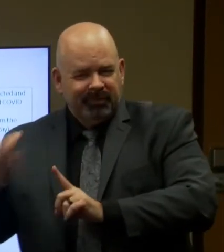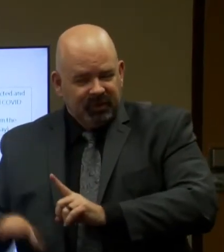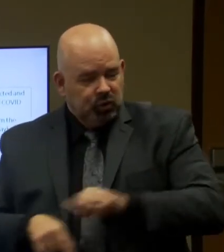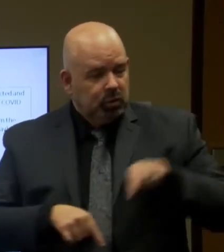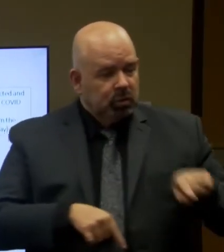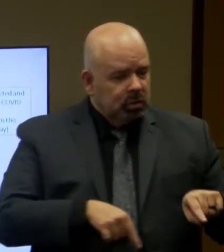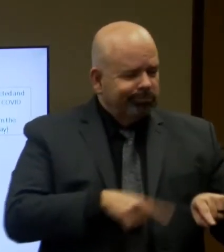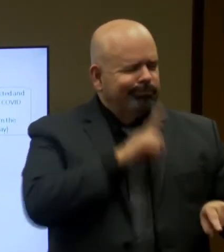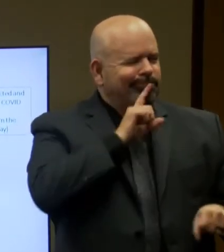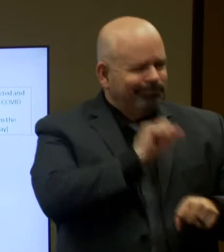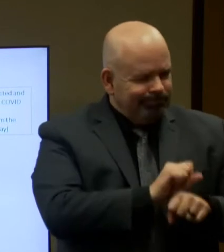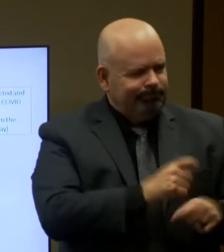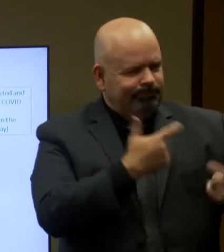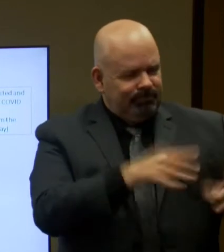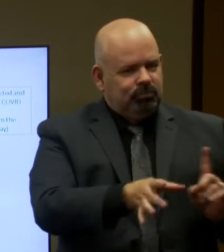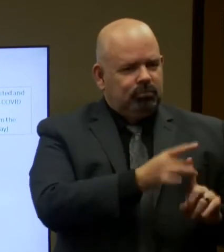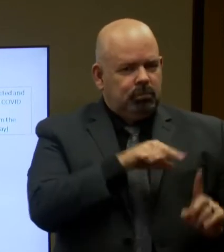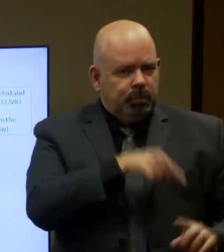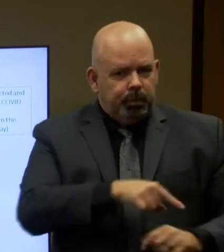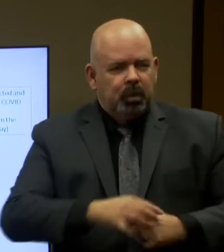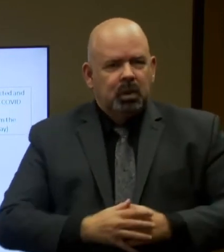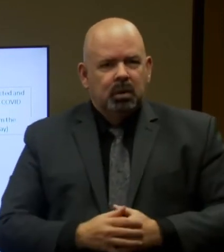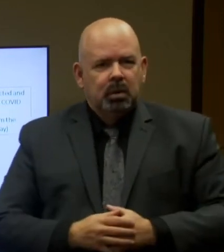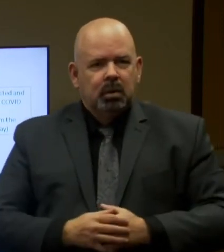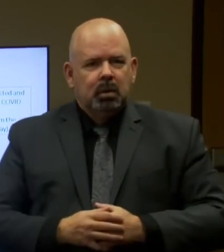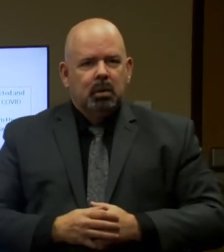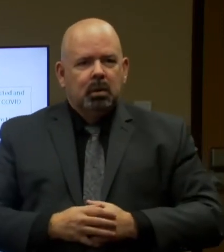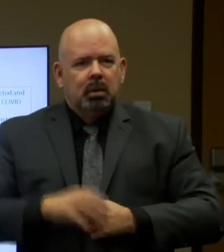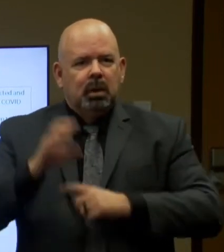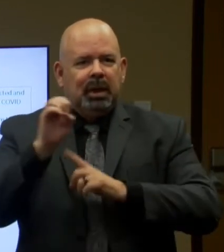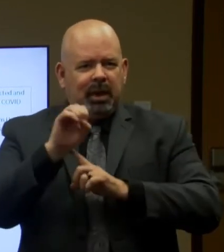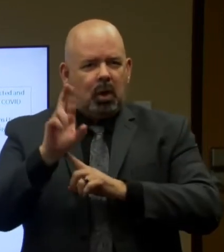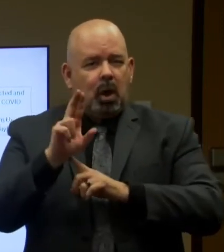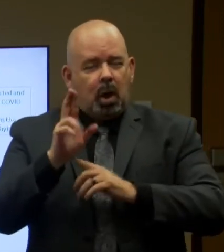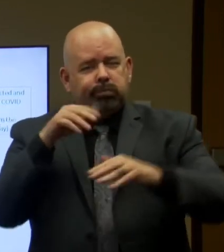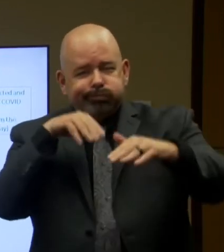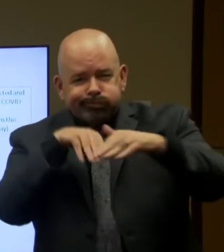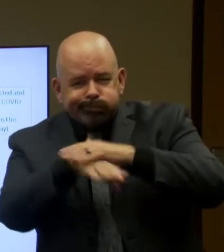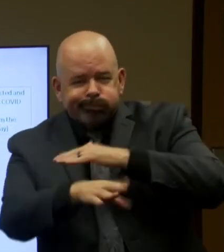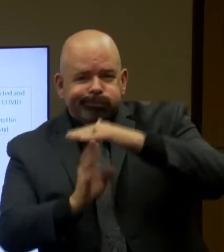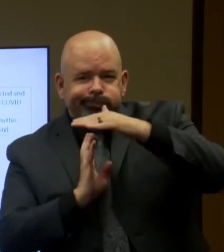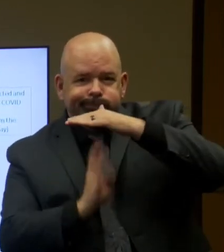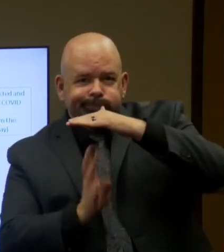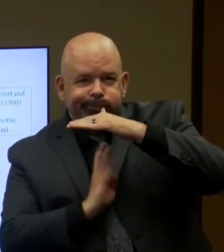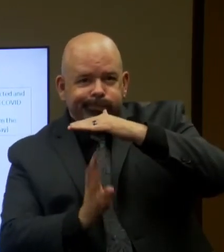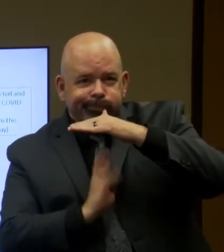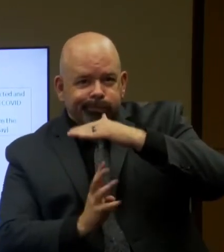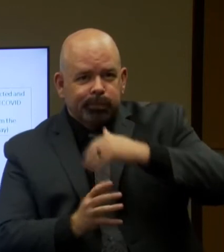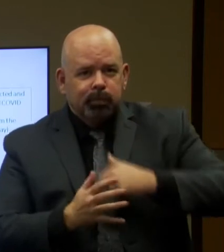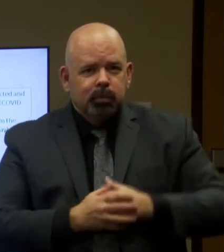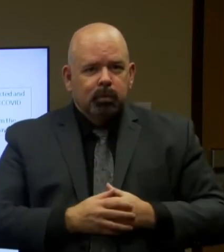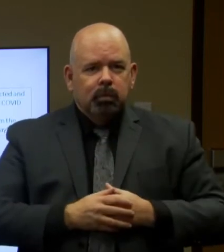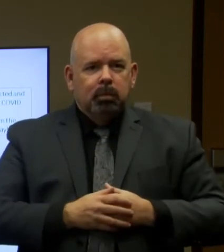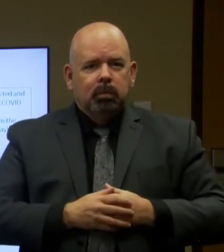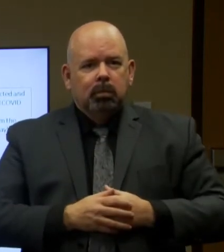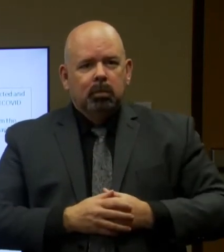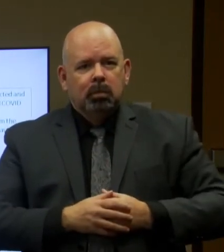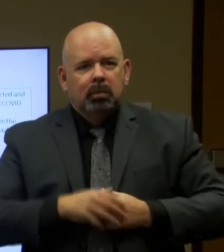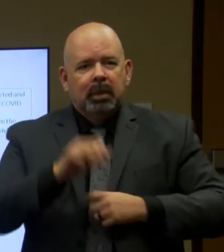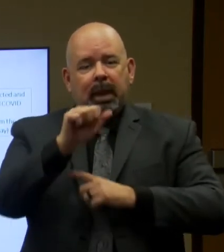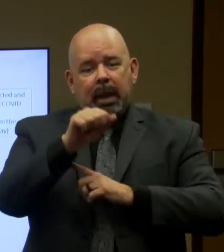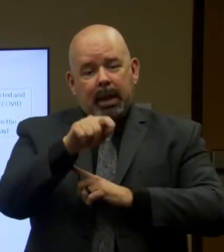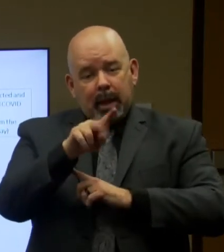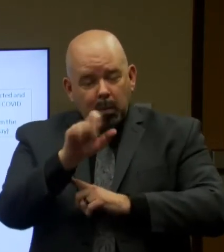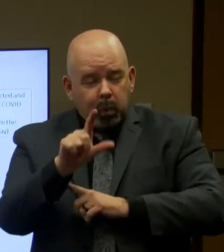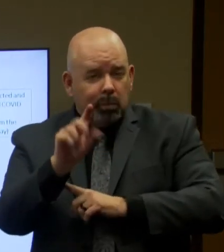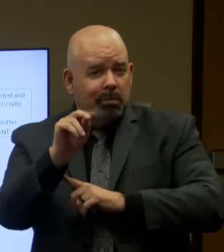the plateauing, through March, April, May, and then we increased up through July, then decreased,